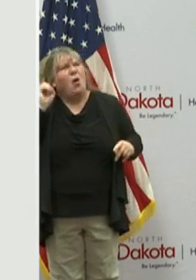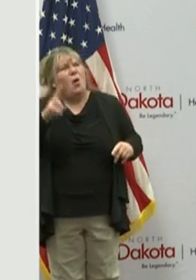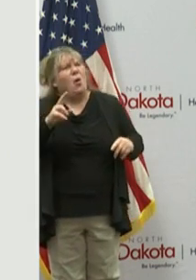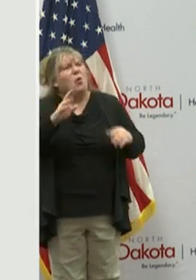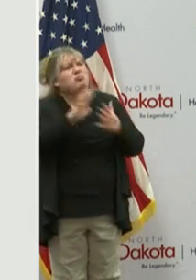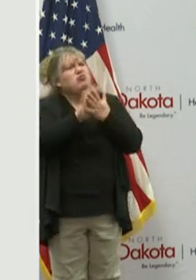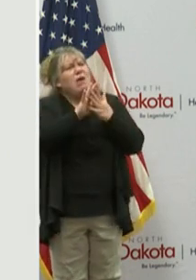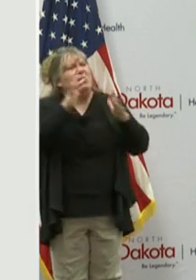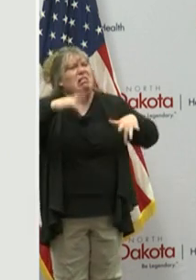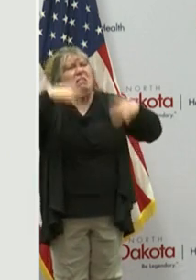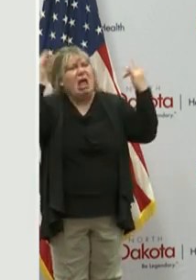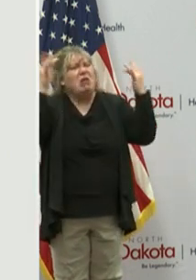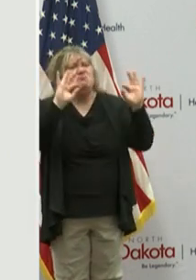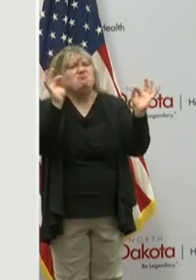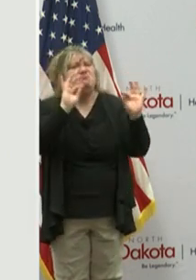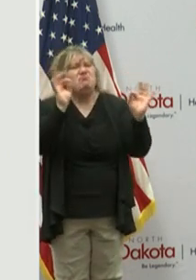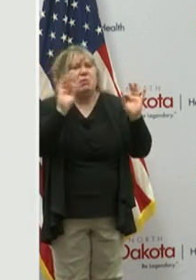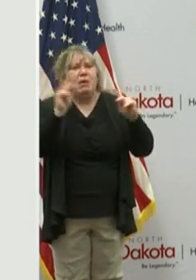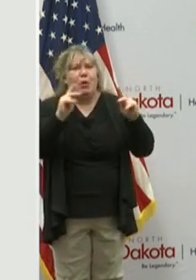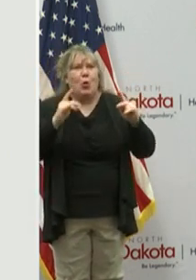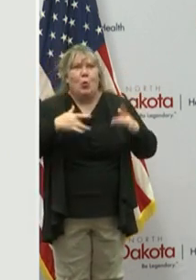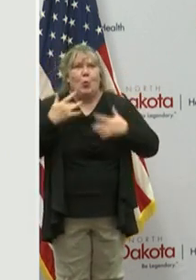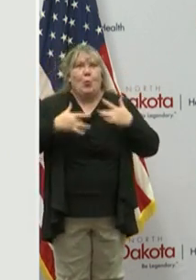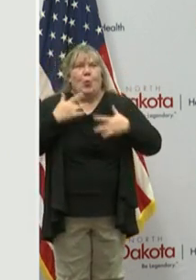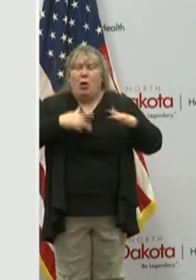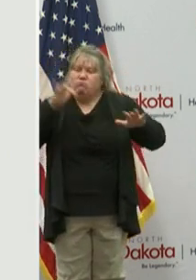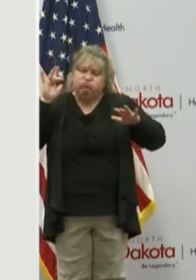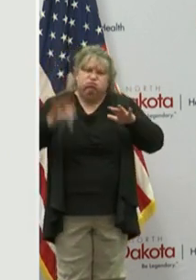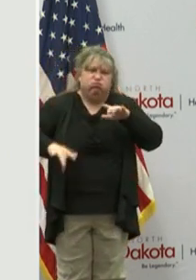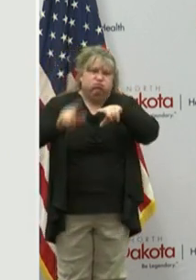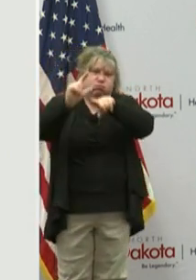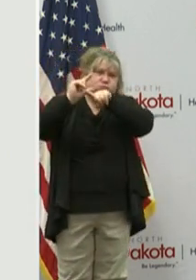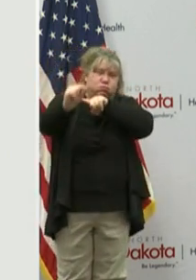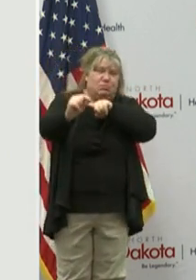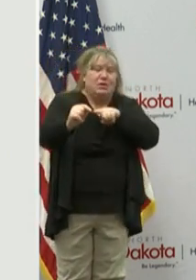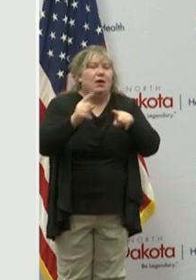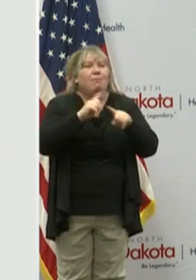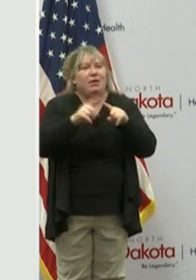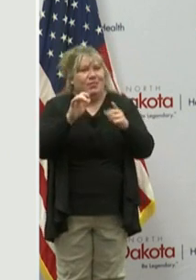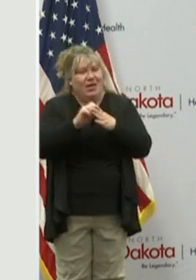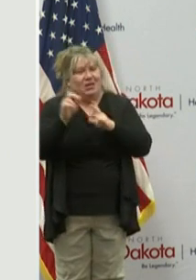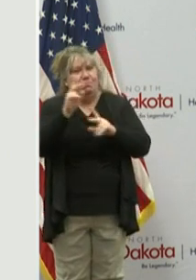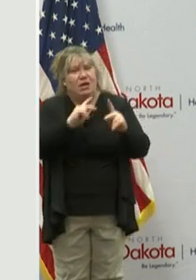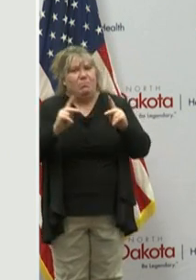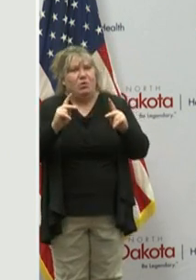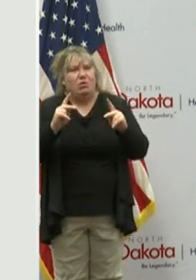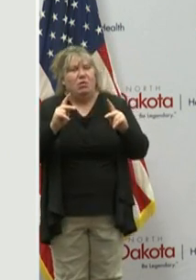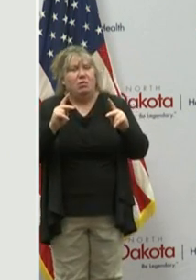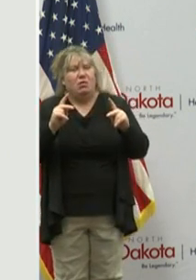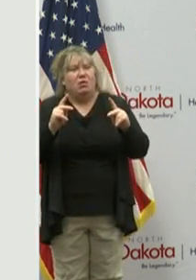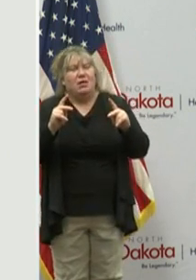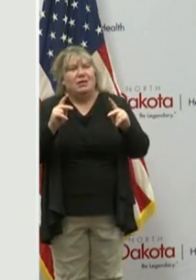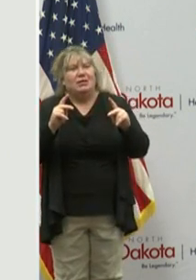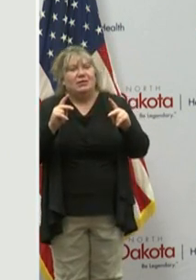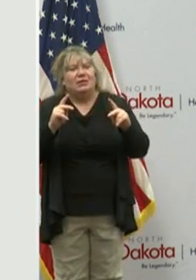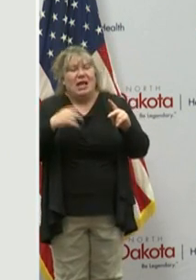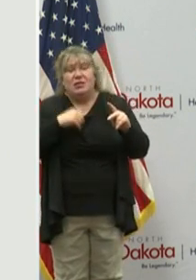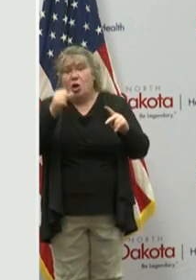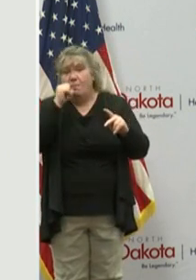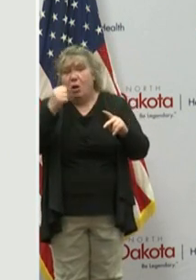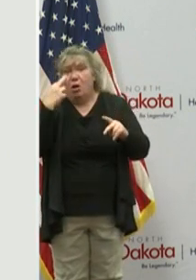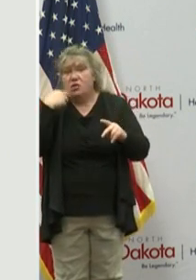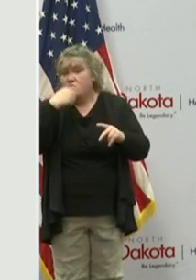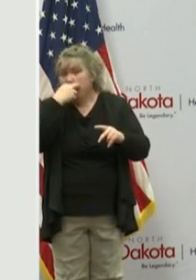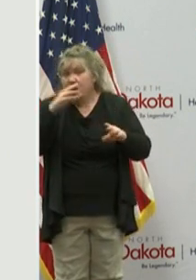road got people excited about driving faster. But again, as people come back online, as our bars and